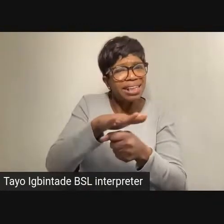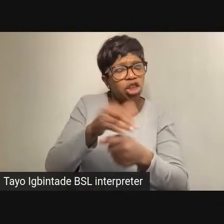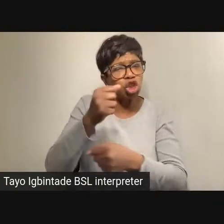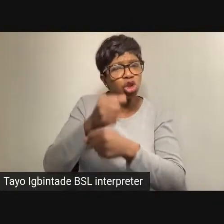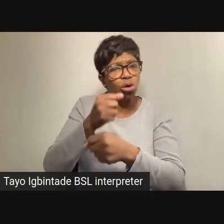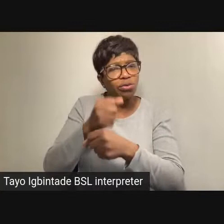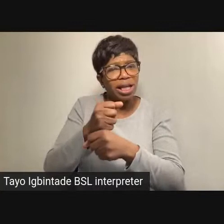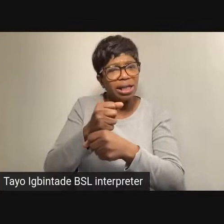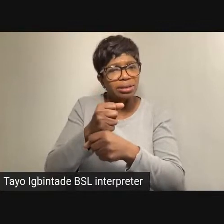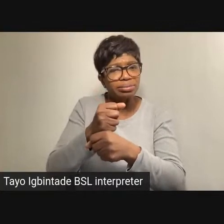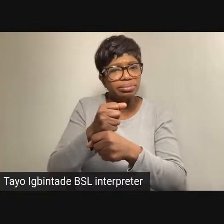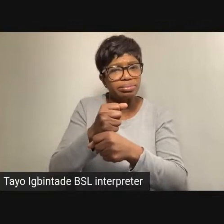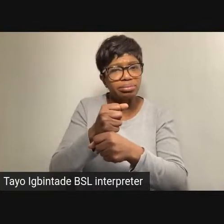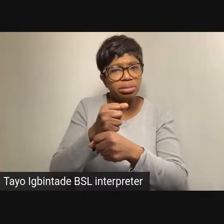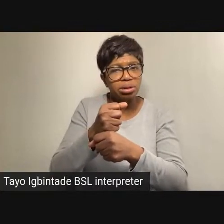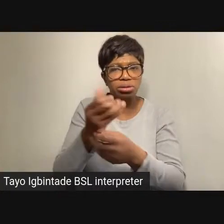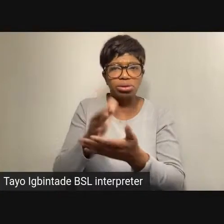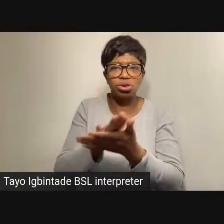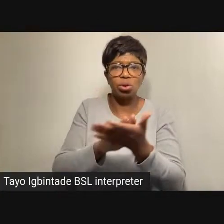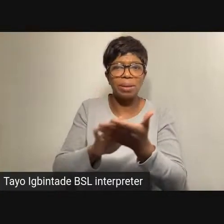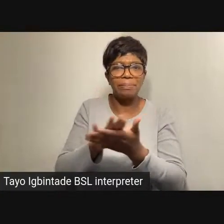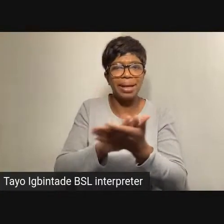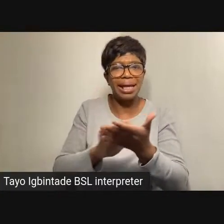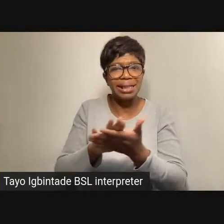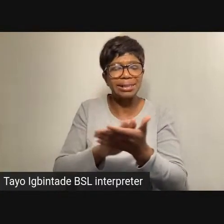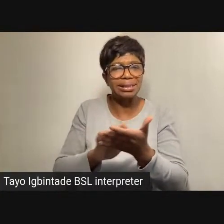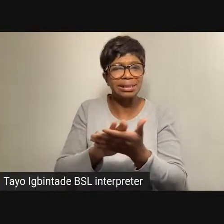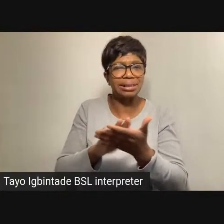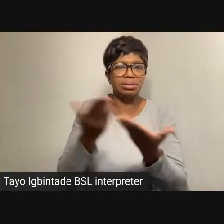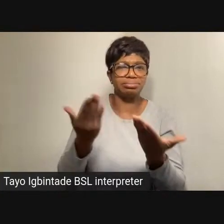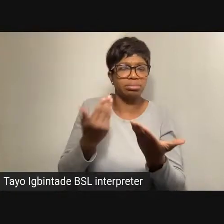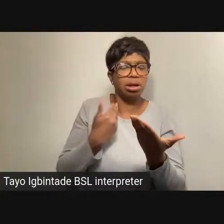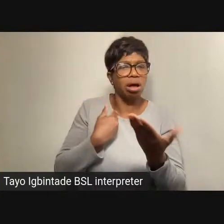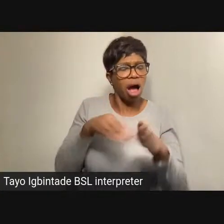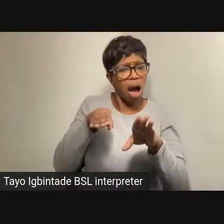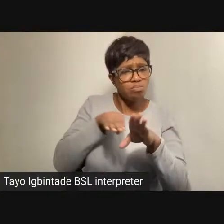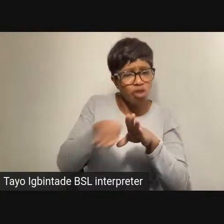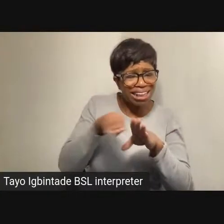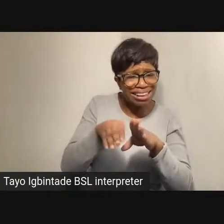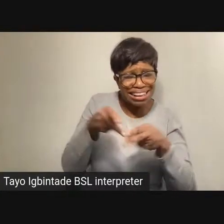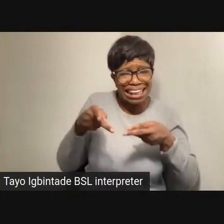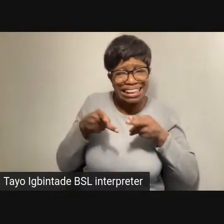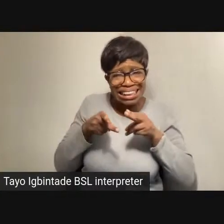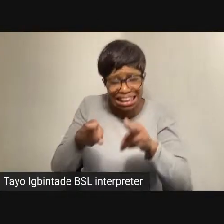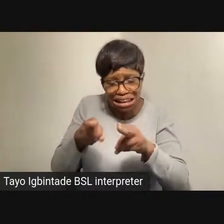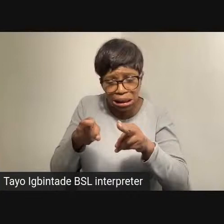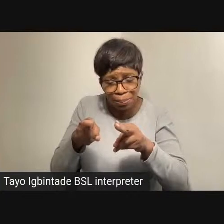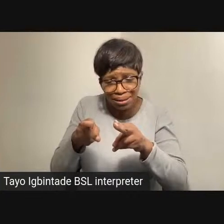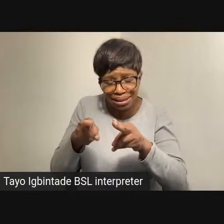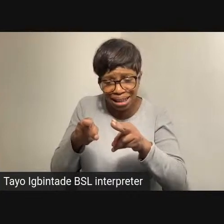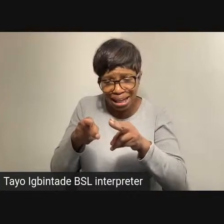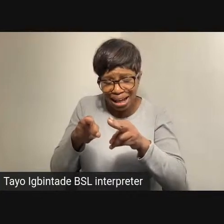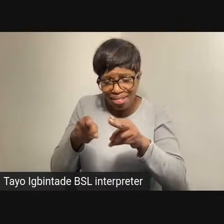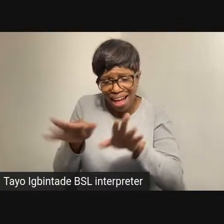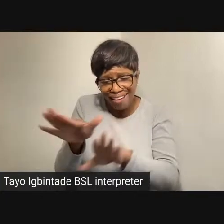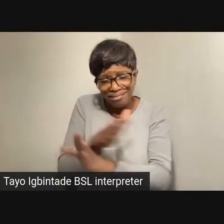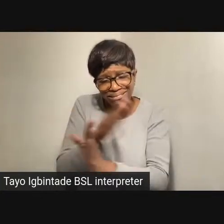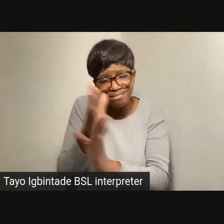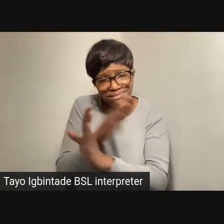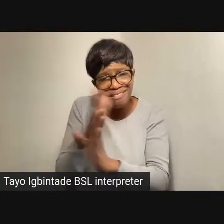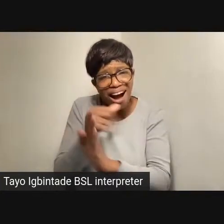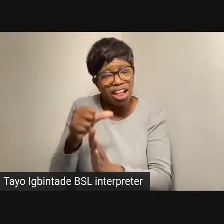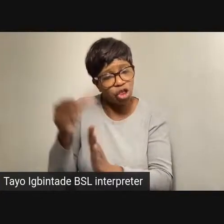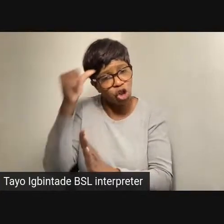And therefore, locating the practices and systems that bury that knowledge is key